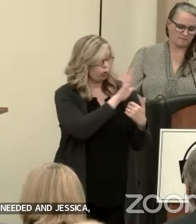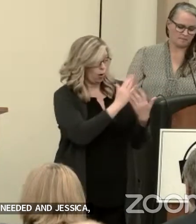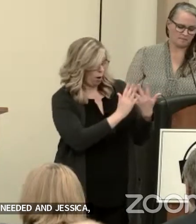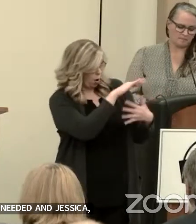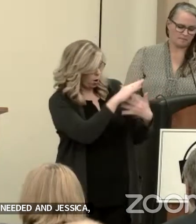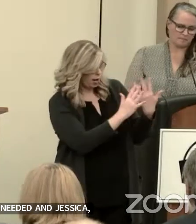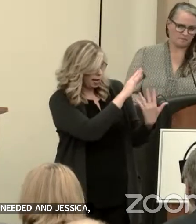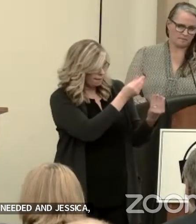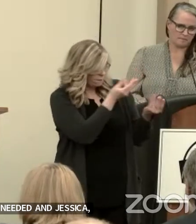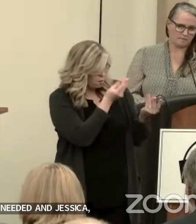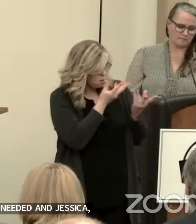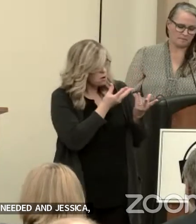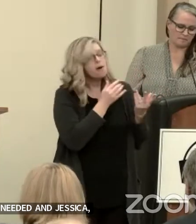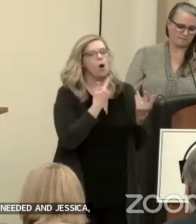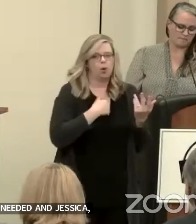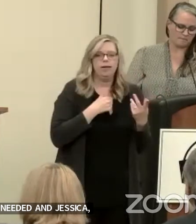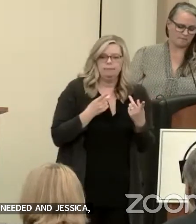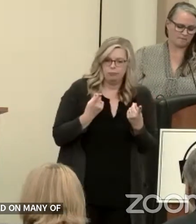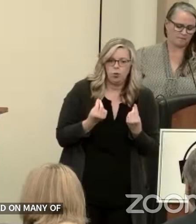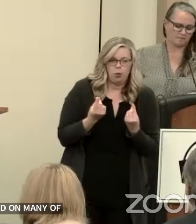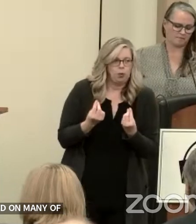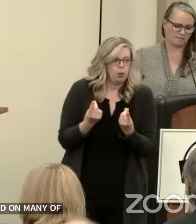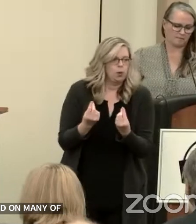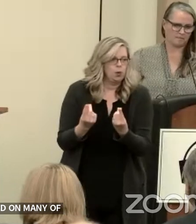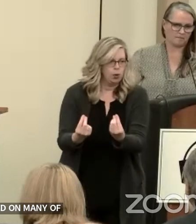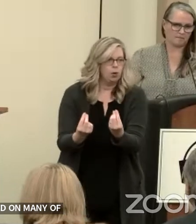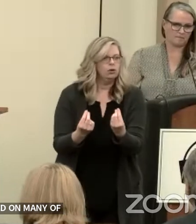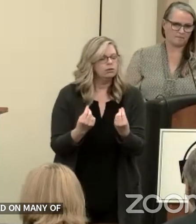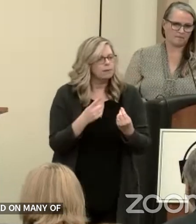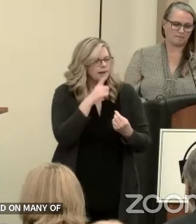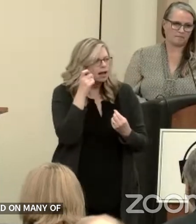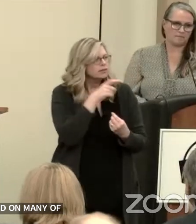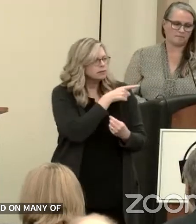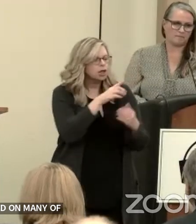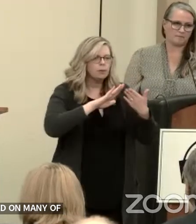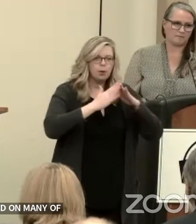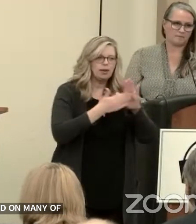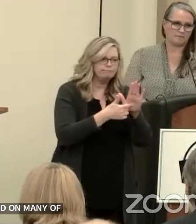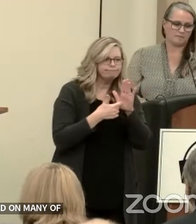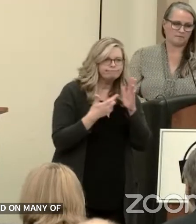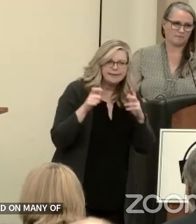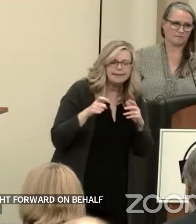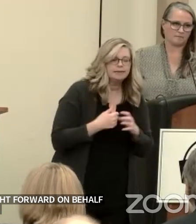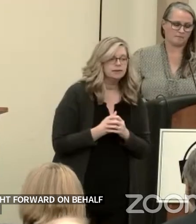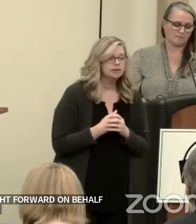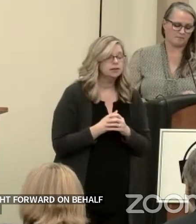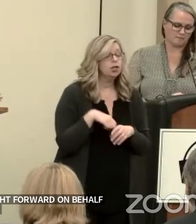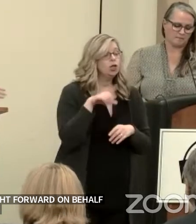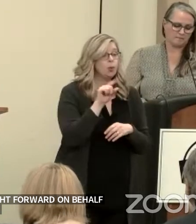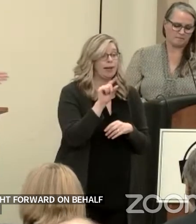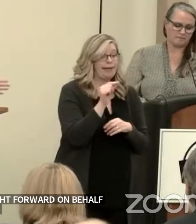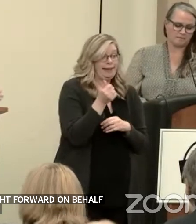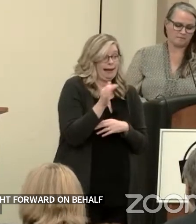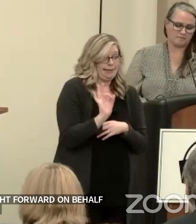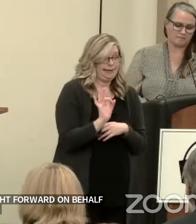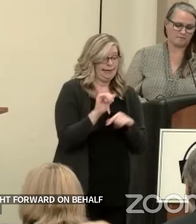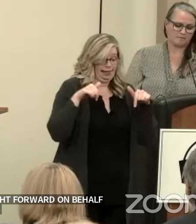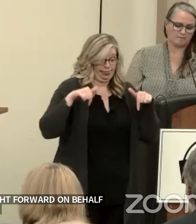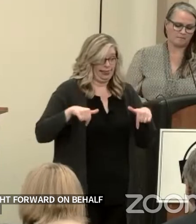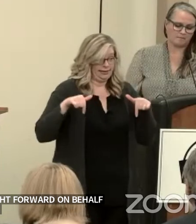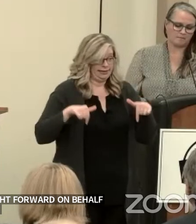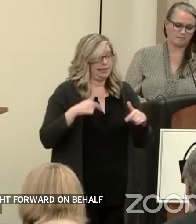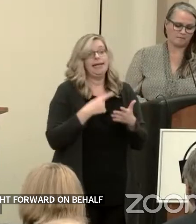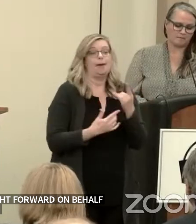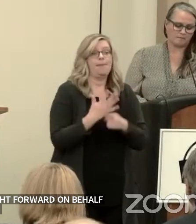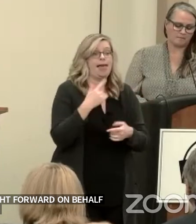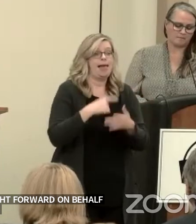have brought forward on behalf of your community members. In 2019, on this very stage, or at this very